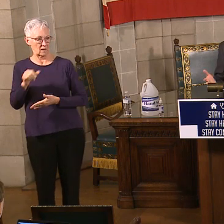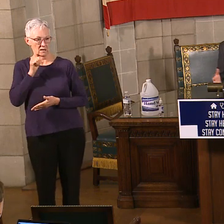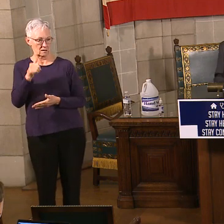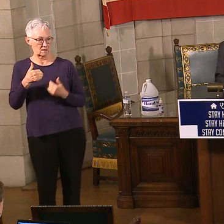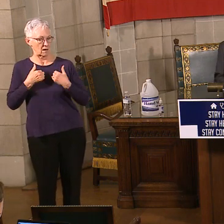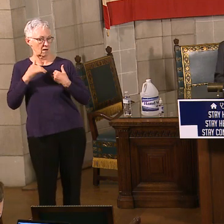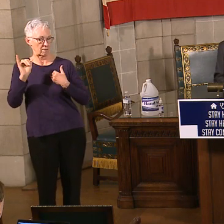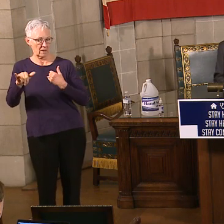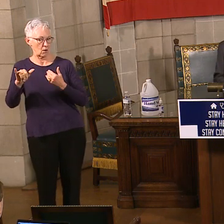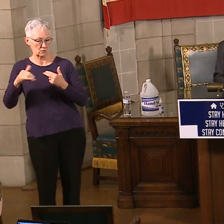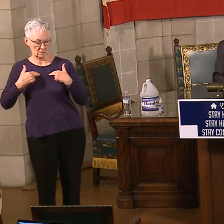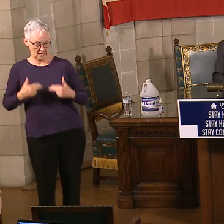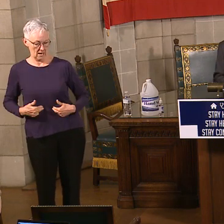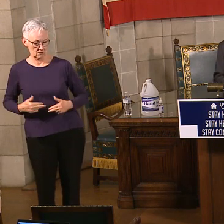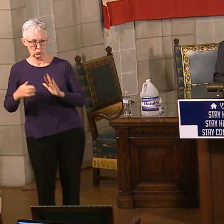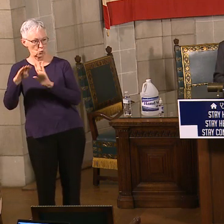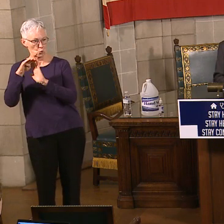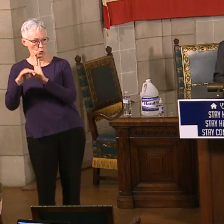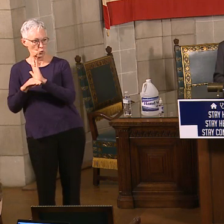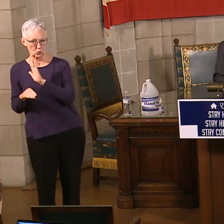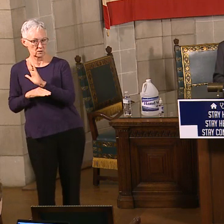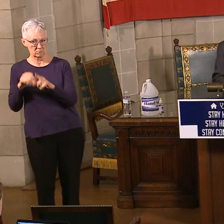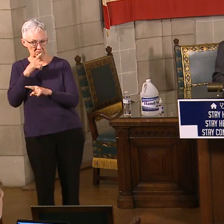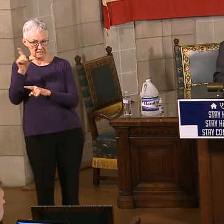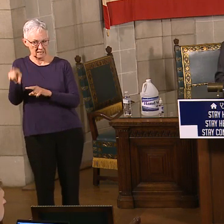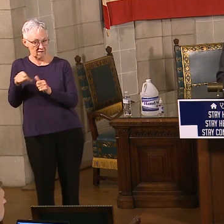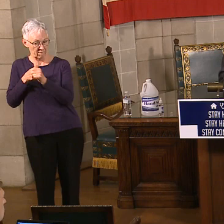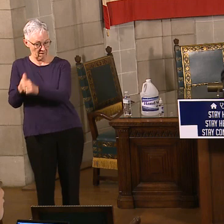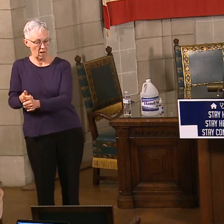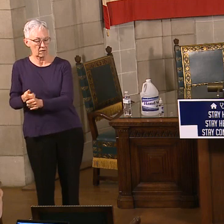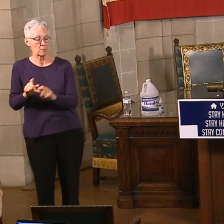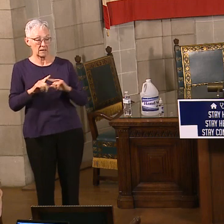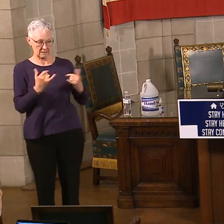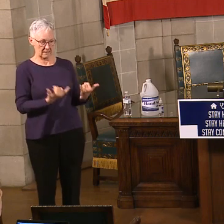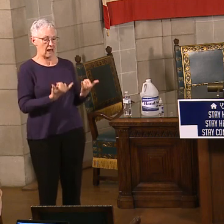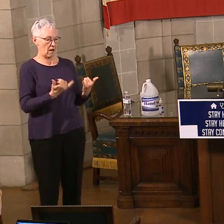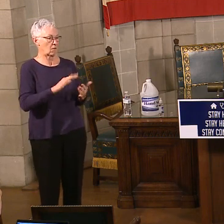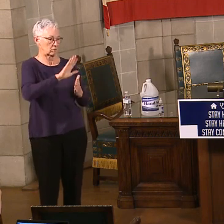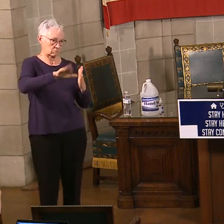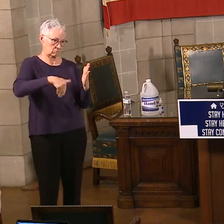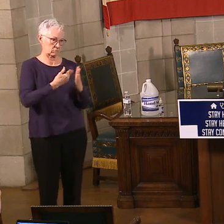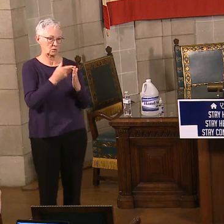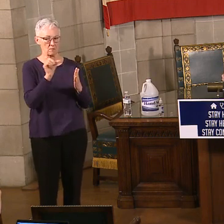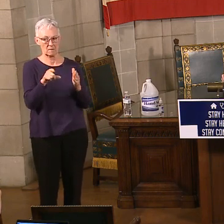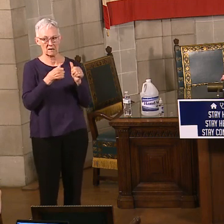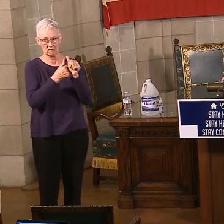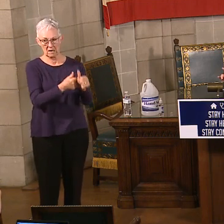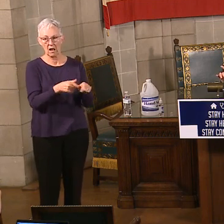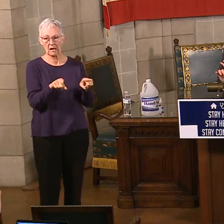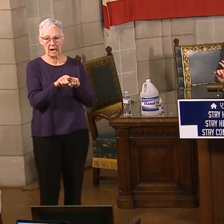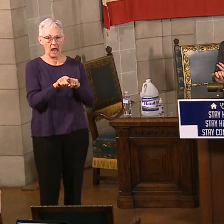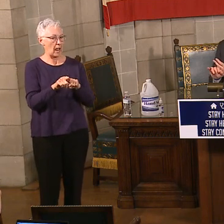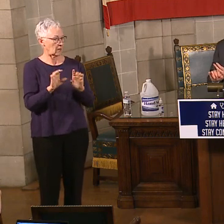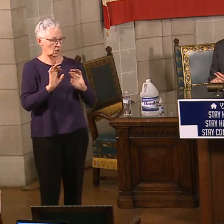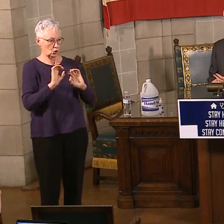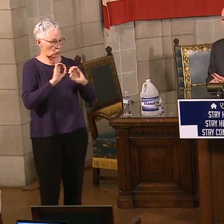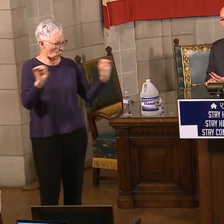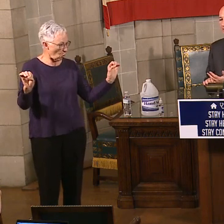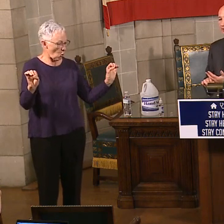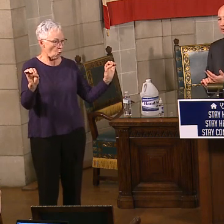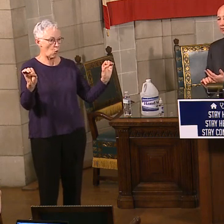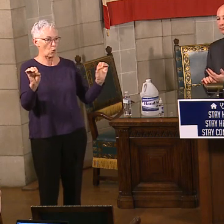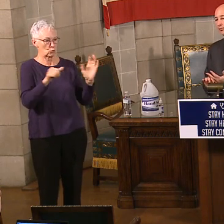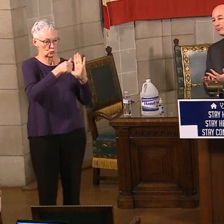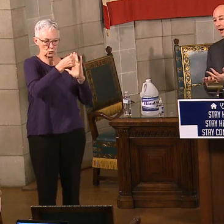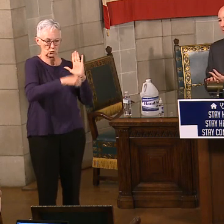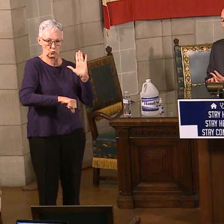And as part of that directive health measure, it includes things such as ending elective surgeries, making sure that, again, schools are going to be